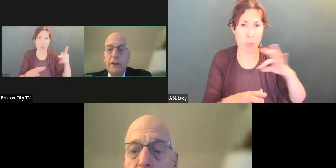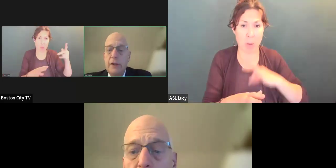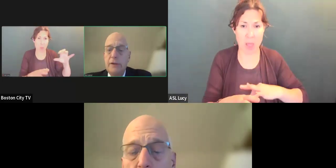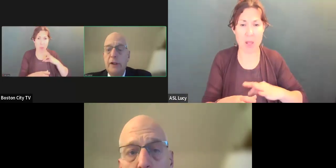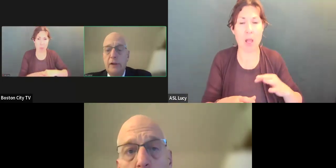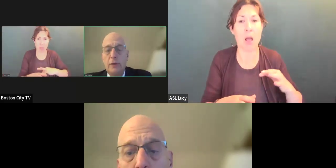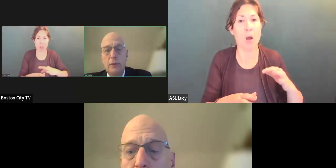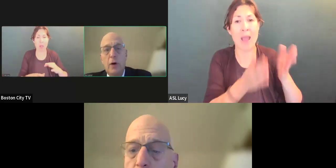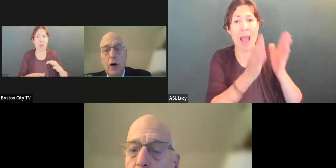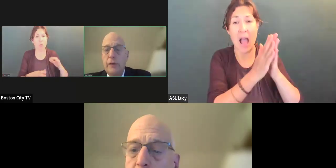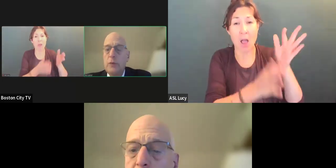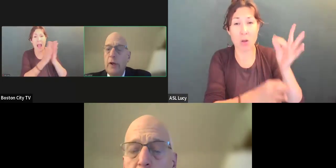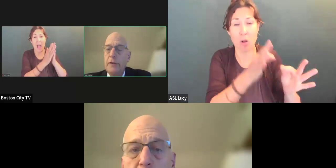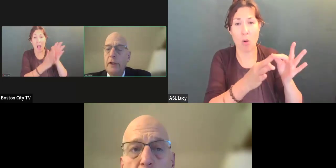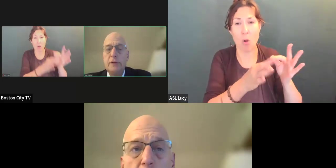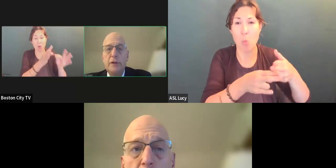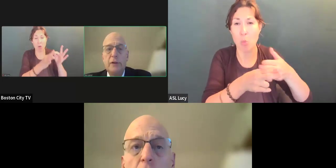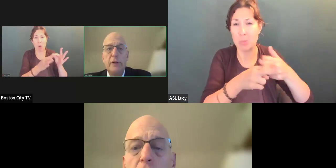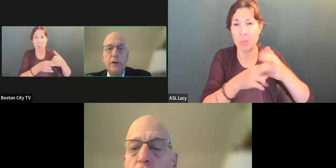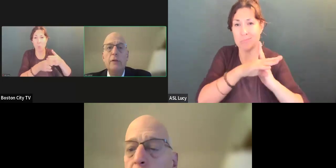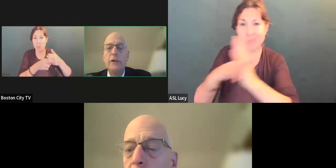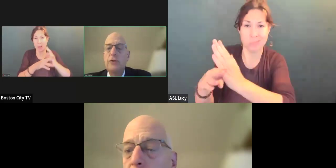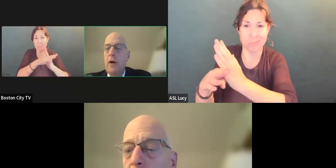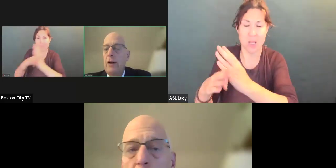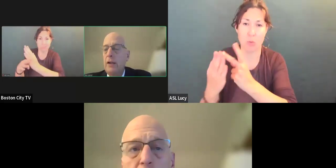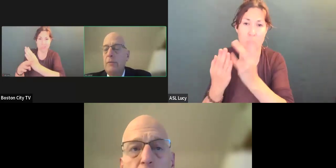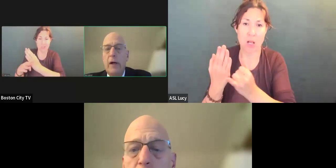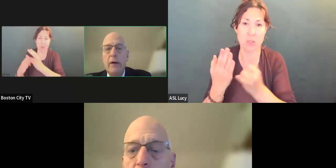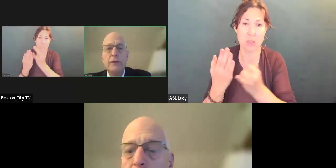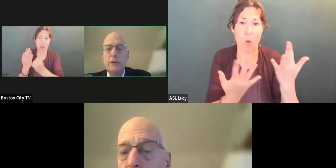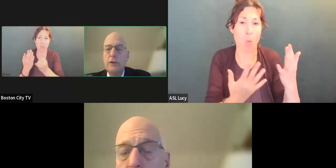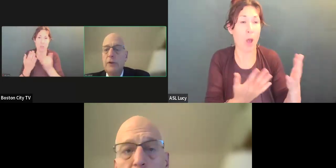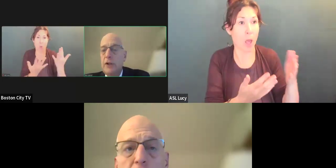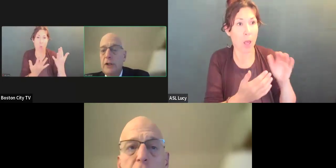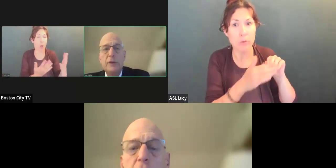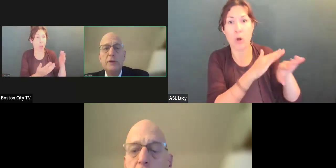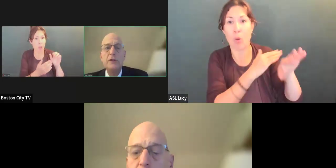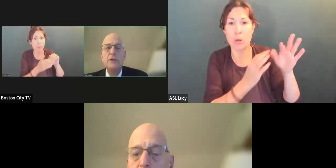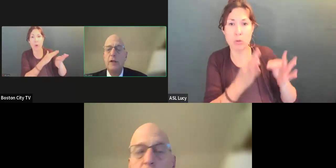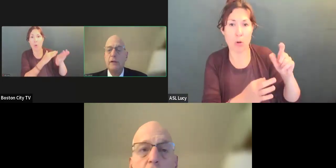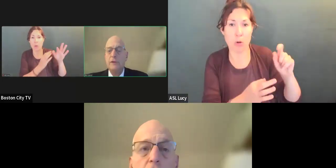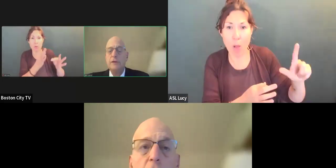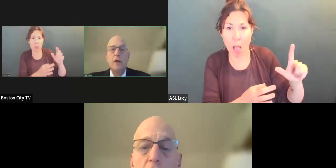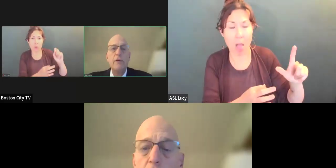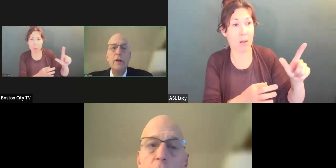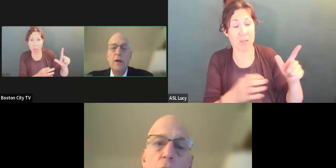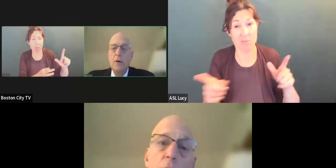injunction seeking to halt this project until there could be a trial on the merits or a summary judgment decision after discovery, where a court will